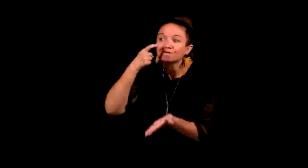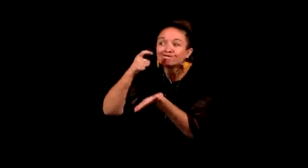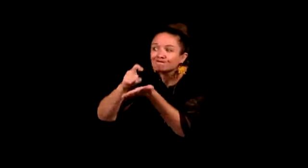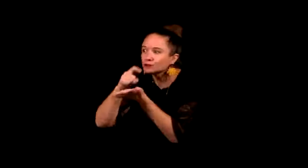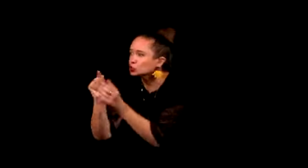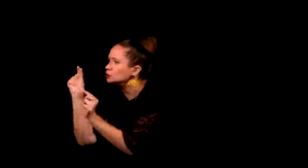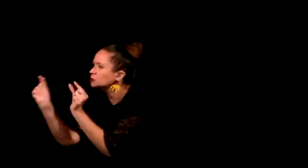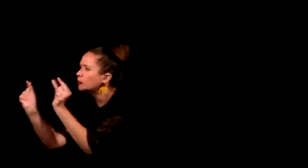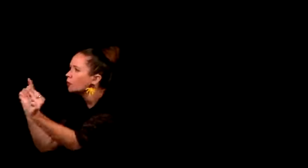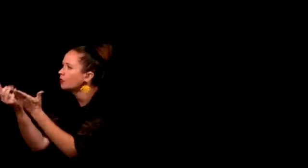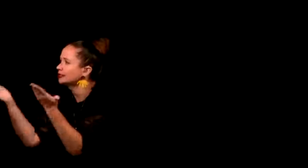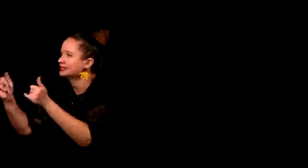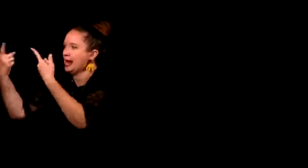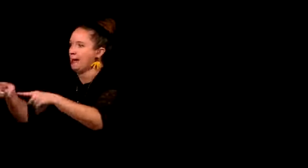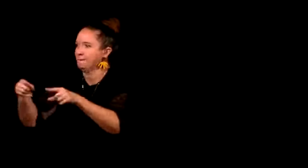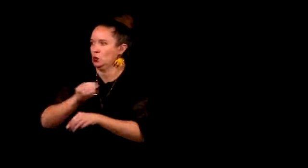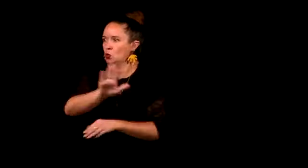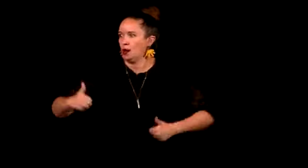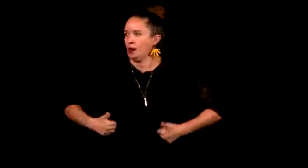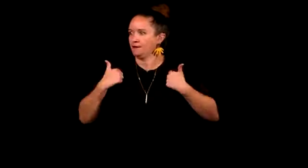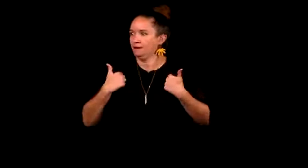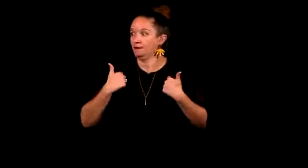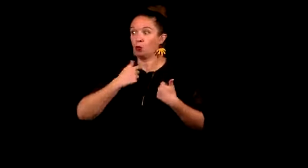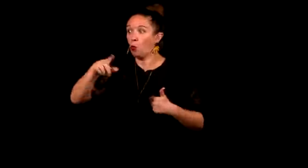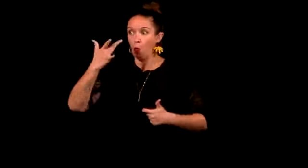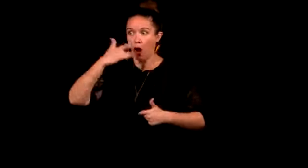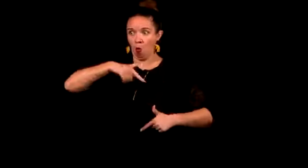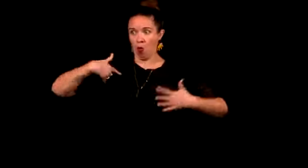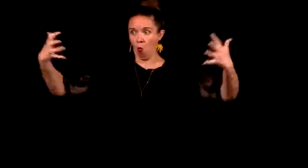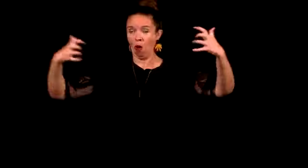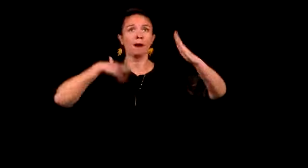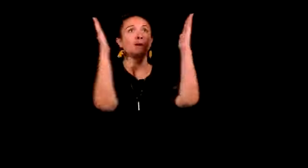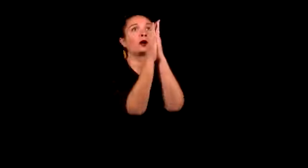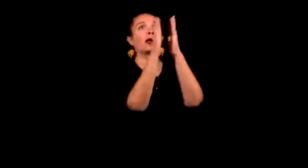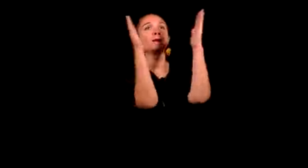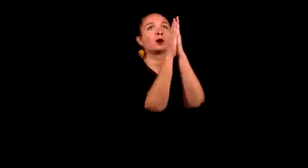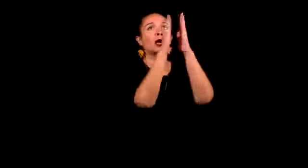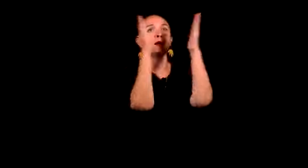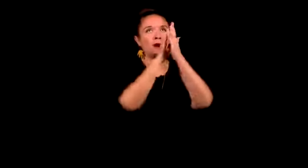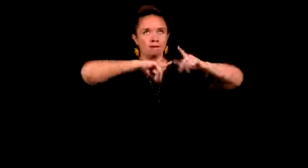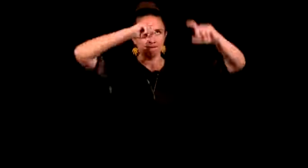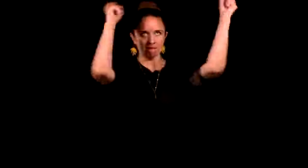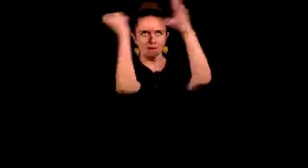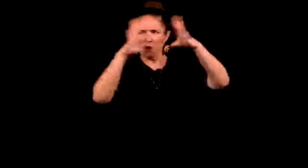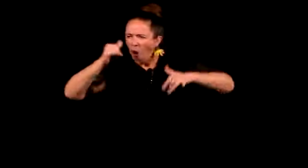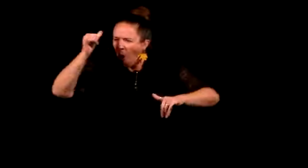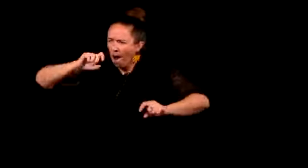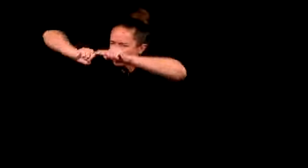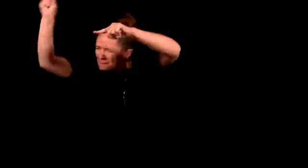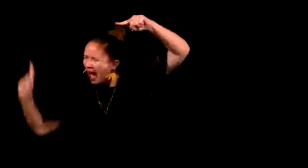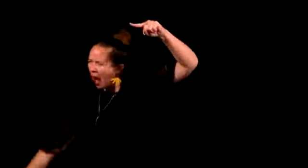is hearing you. But we are expecting these small things to happen or big things in our lives on our